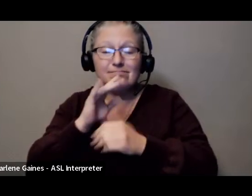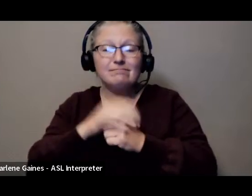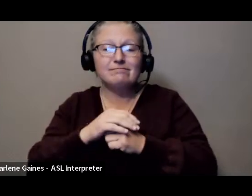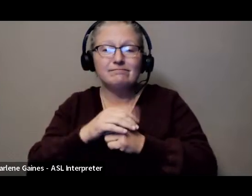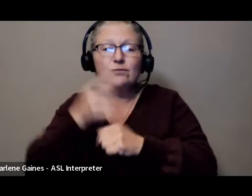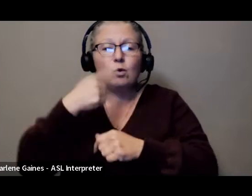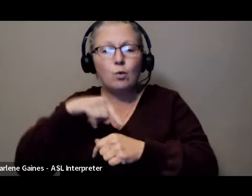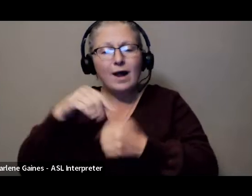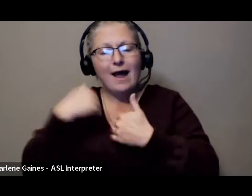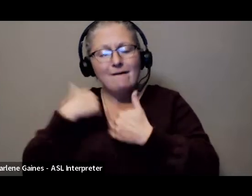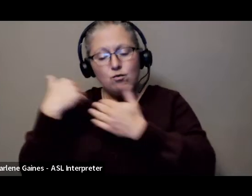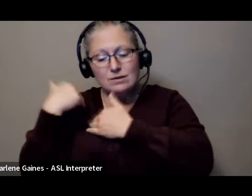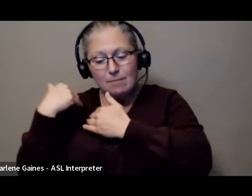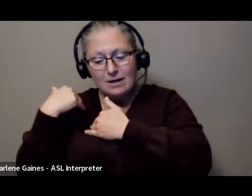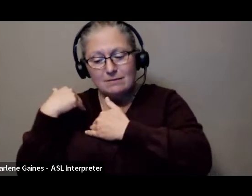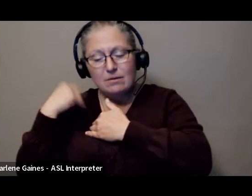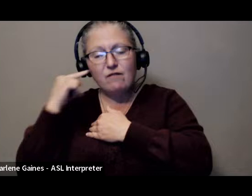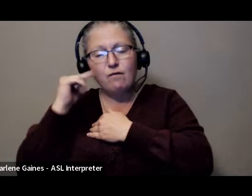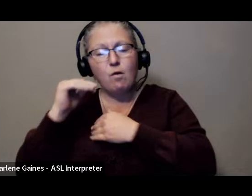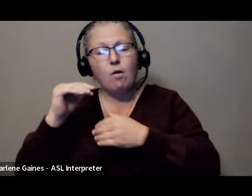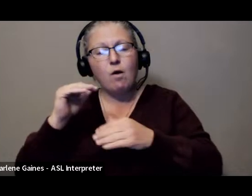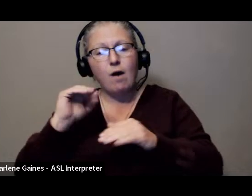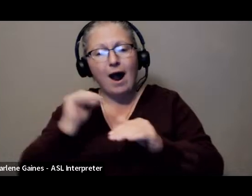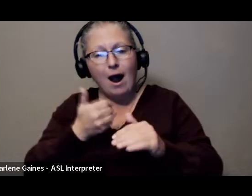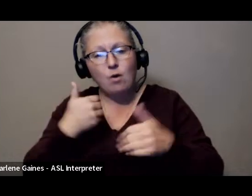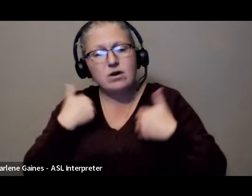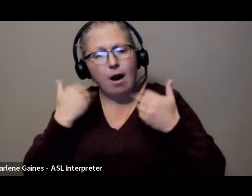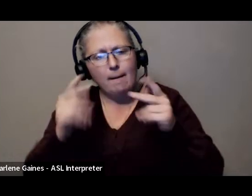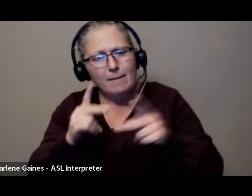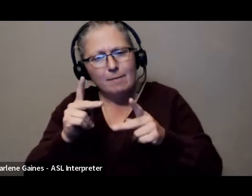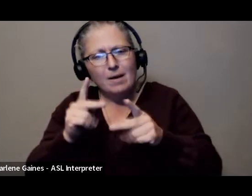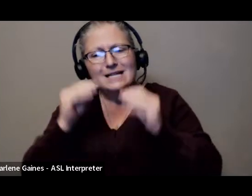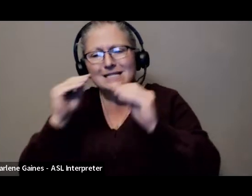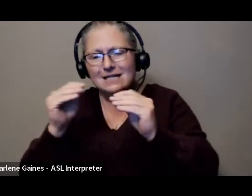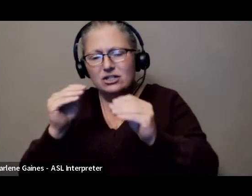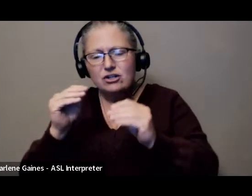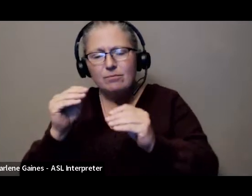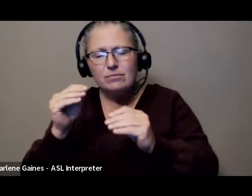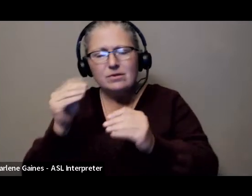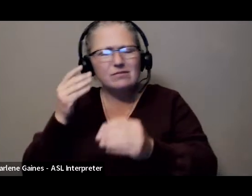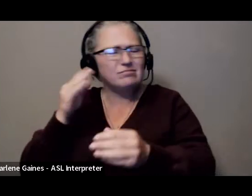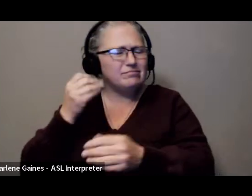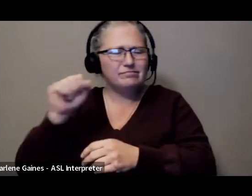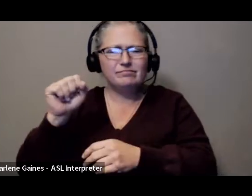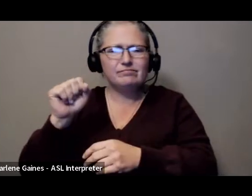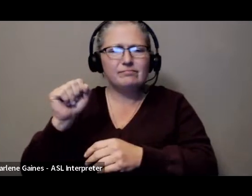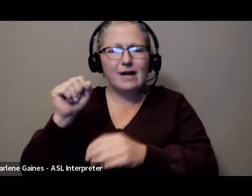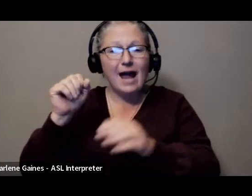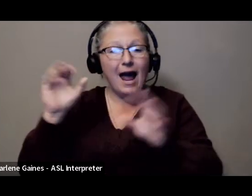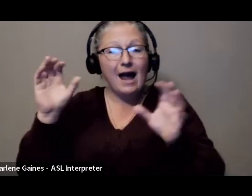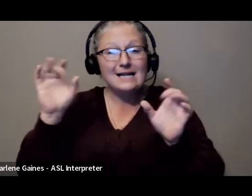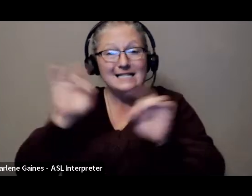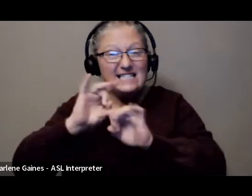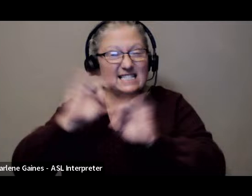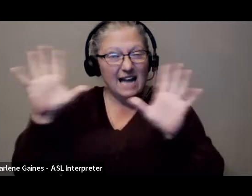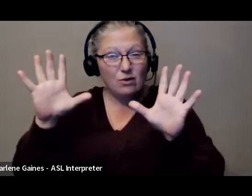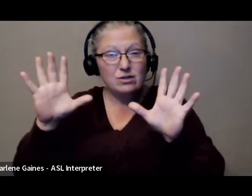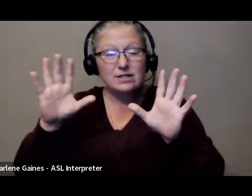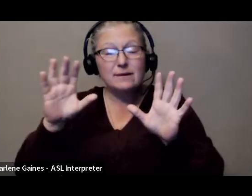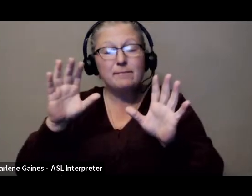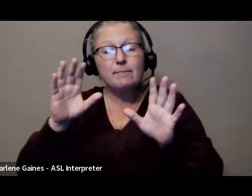We have a responsibility to our young people to teach them to reject the notion that committing acts of terrorism is a form